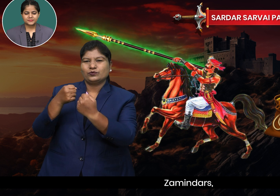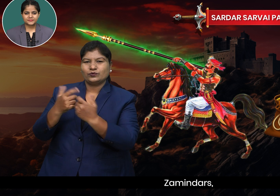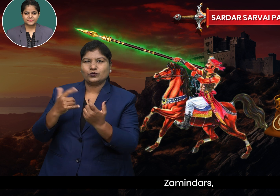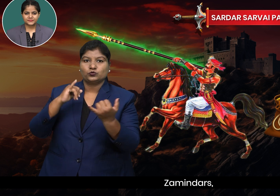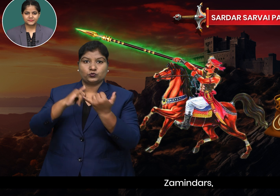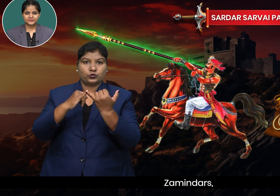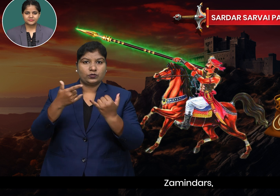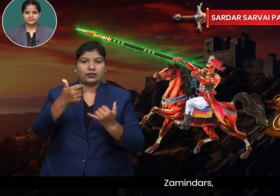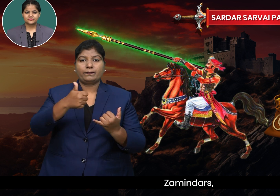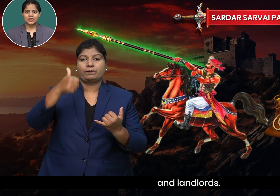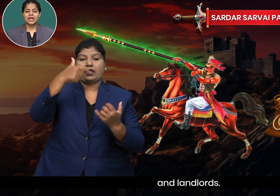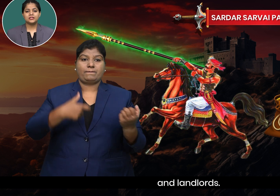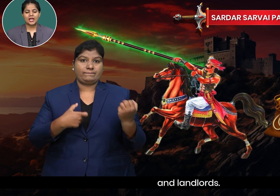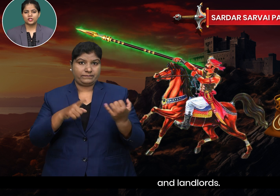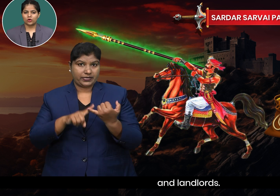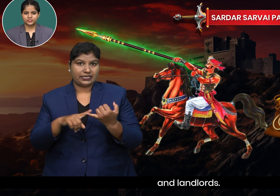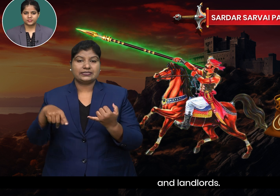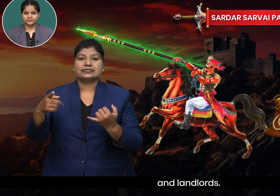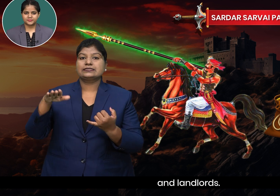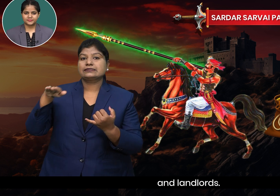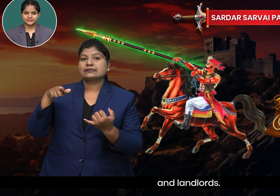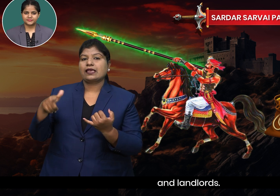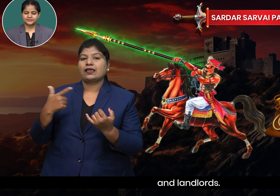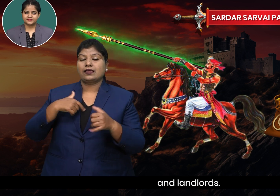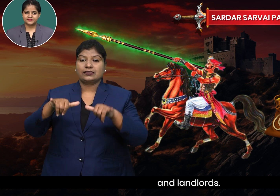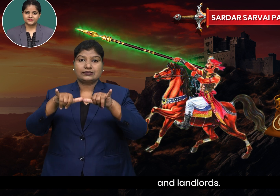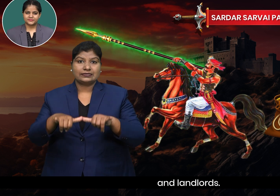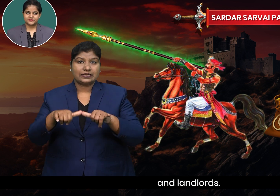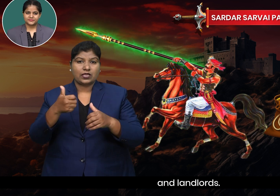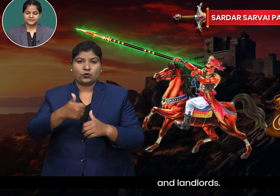Zamindars, and landlords.